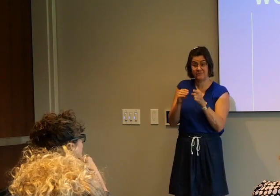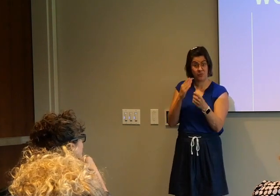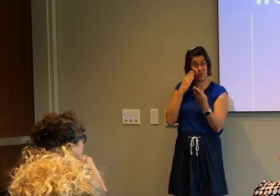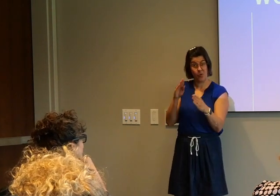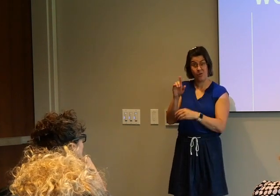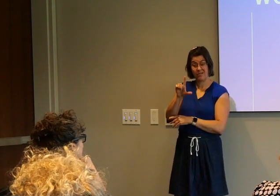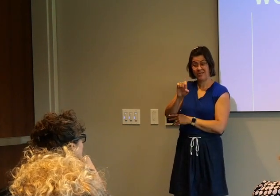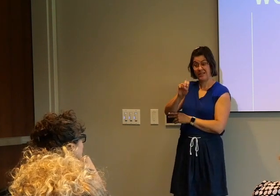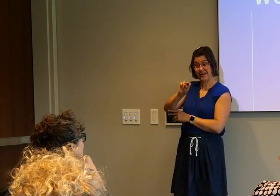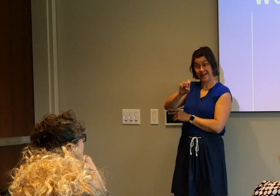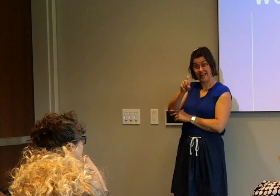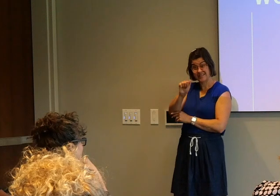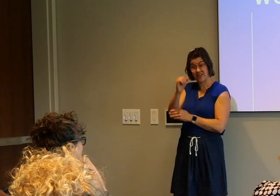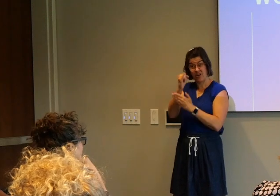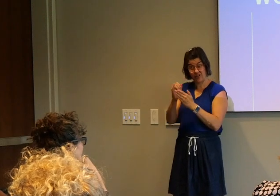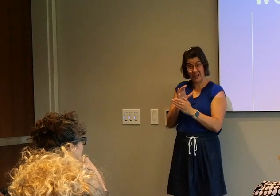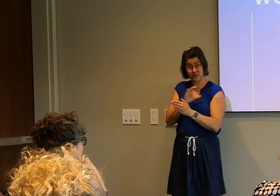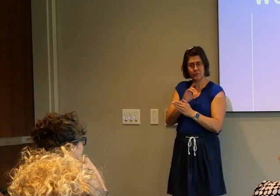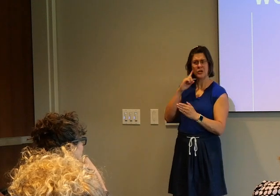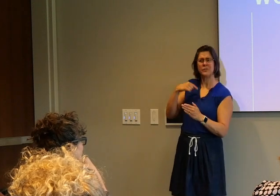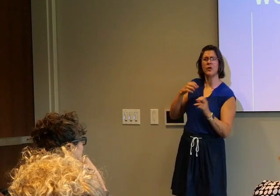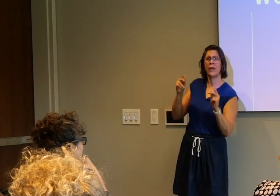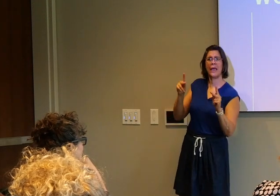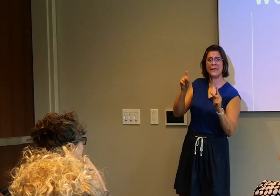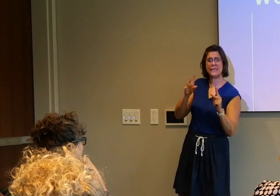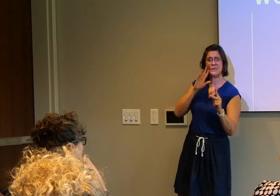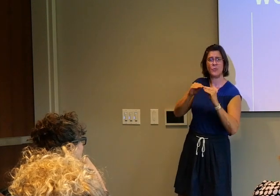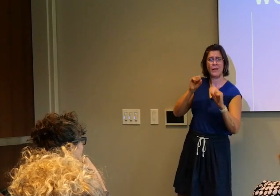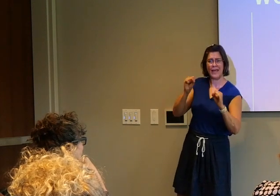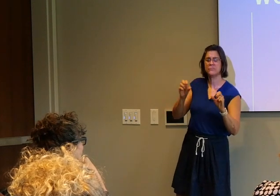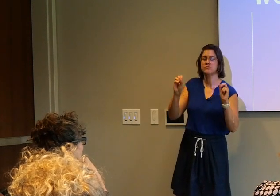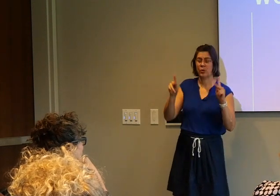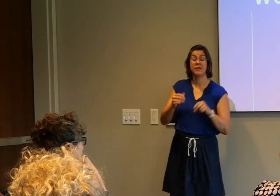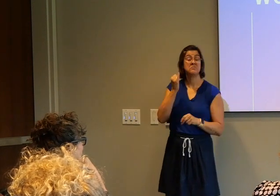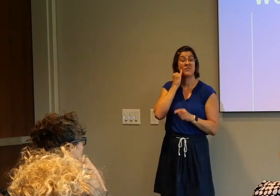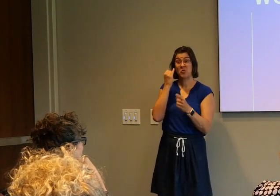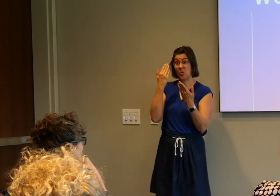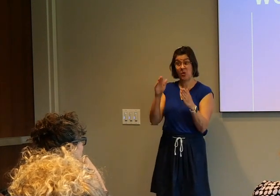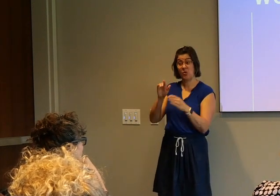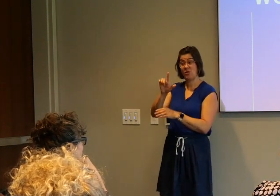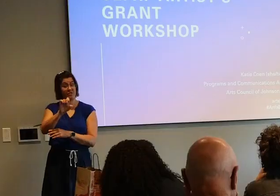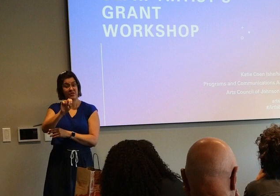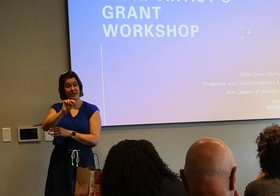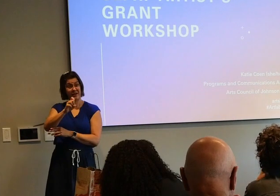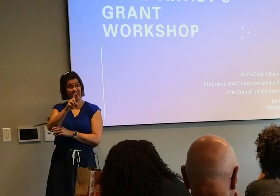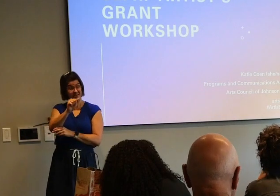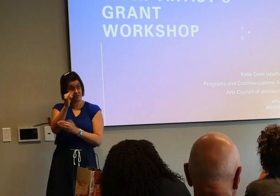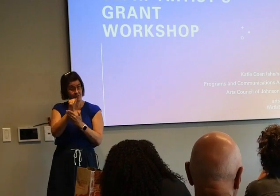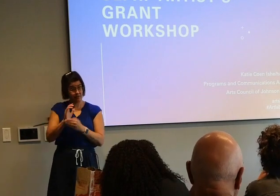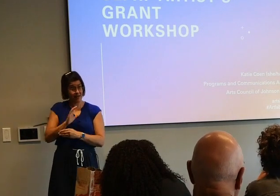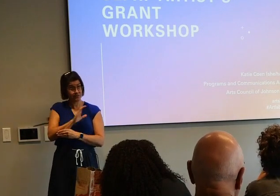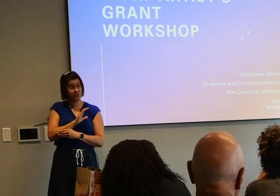Arts Council, can everyone hear me? Can you hear me back in the back? A little louder? Okay. If you're not familiar with the Lenexa Arts